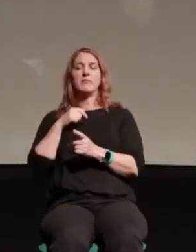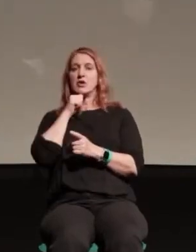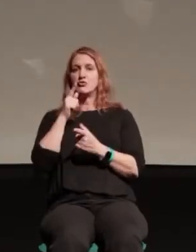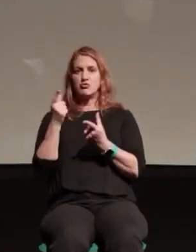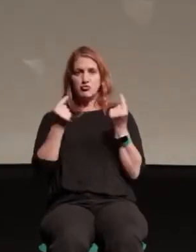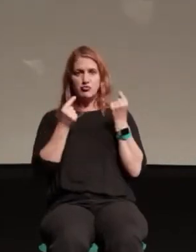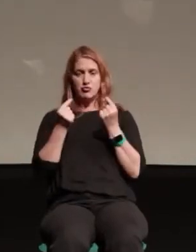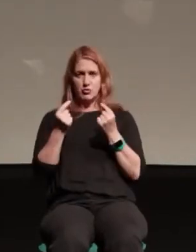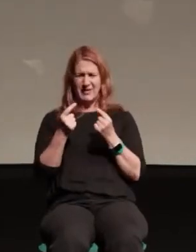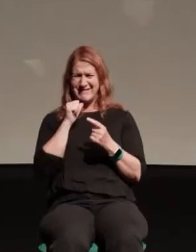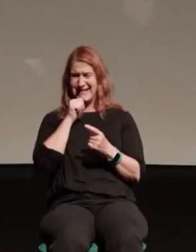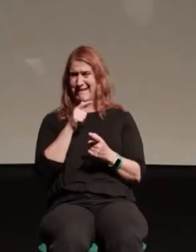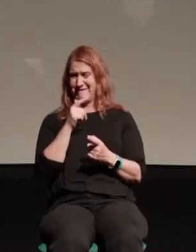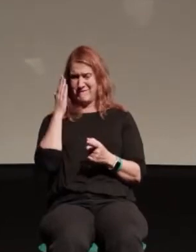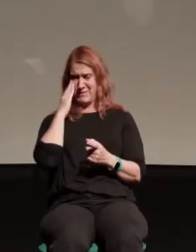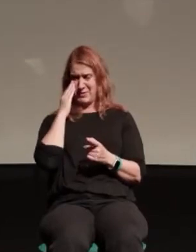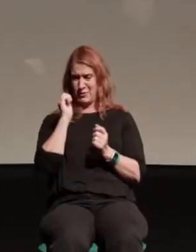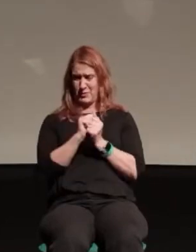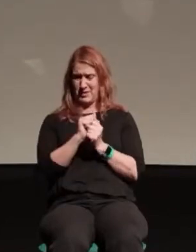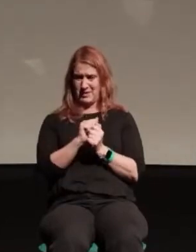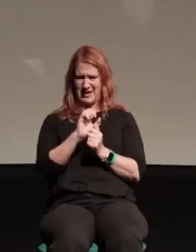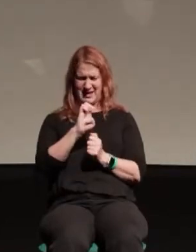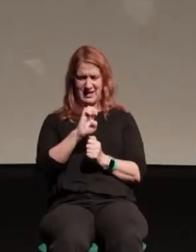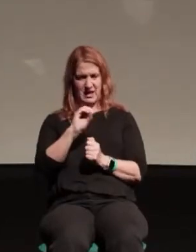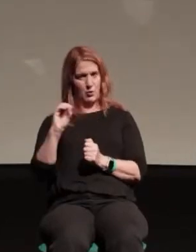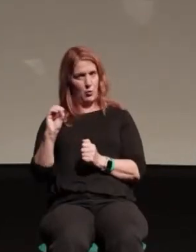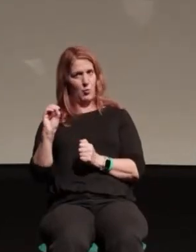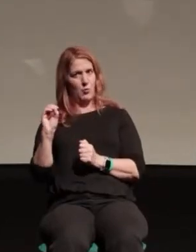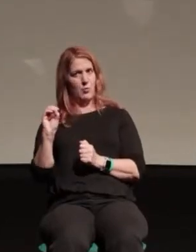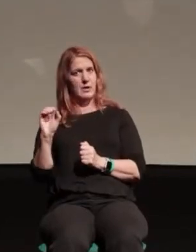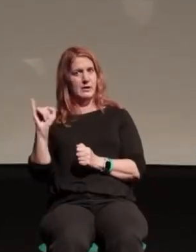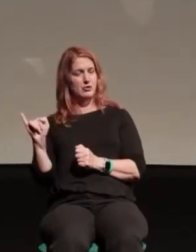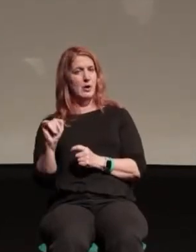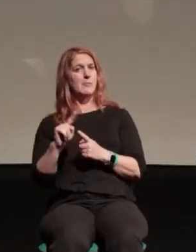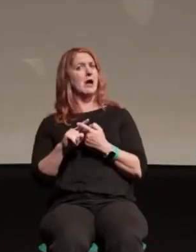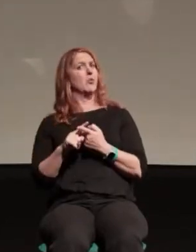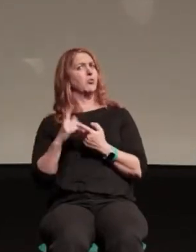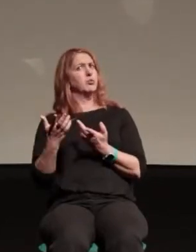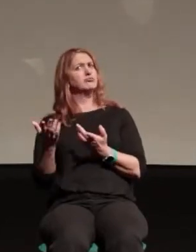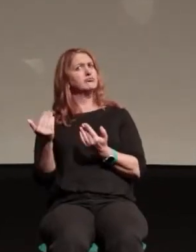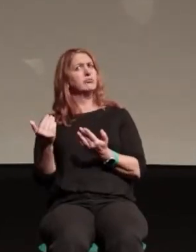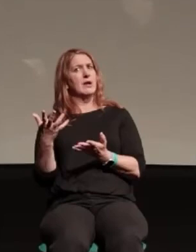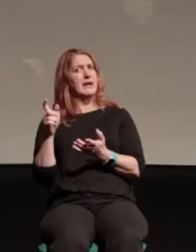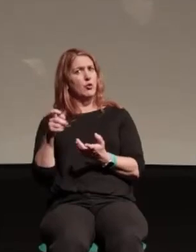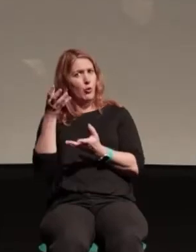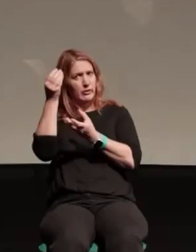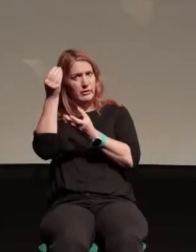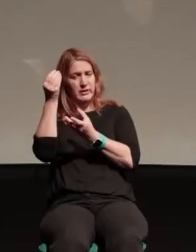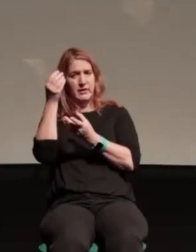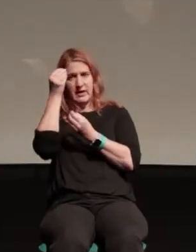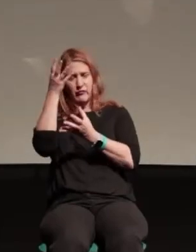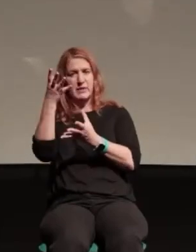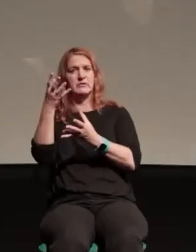so familiar with the insurance and the issues around that, but I'd happy to meet up after and get your information and bring that back to my colleagues